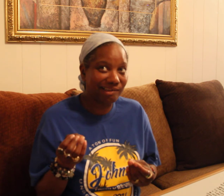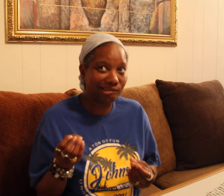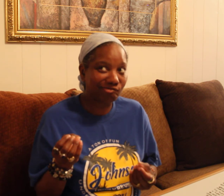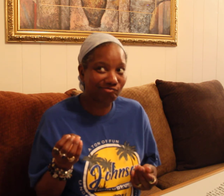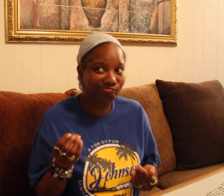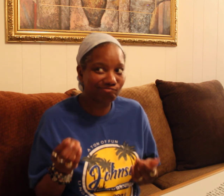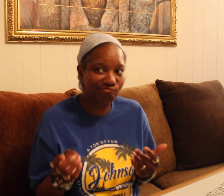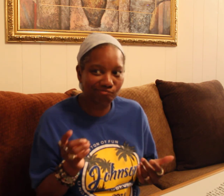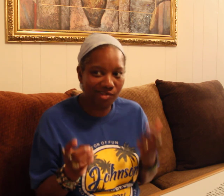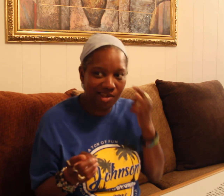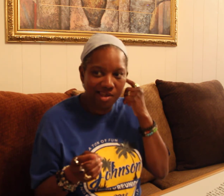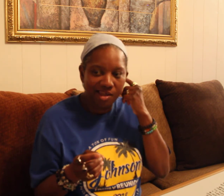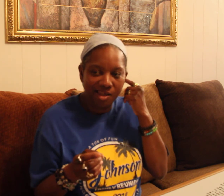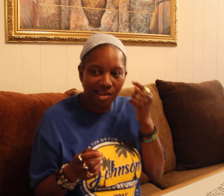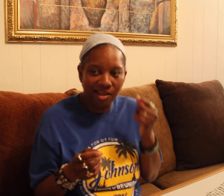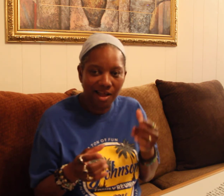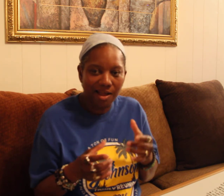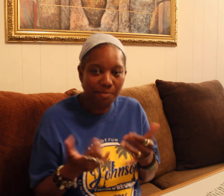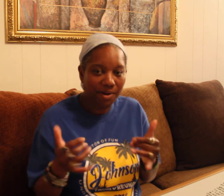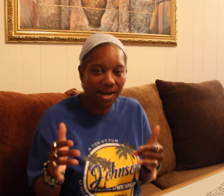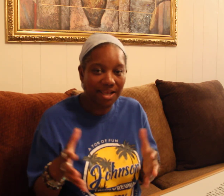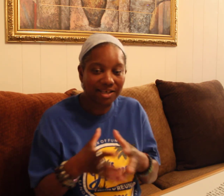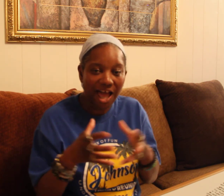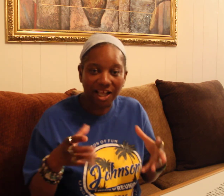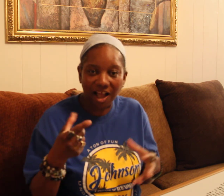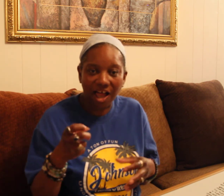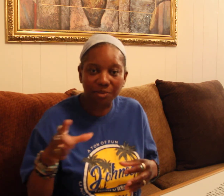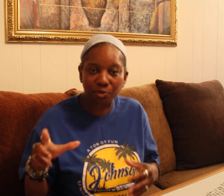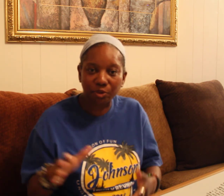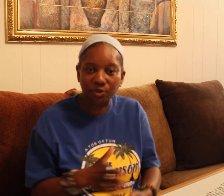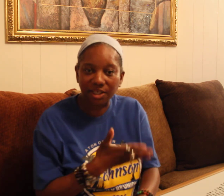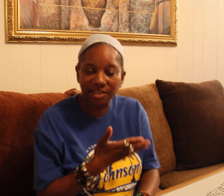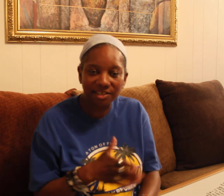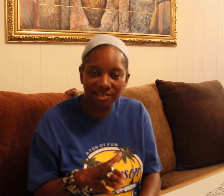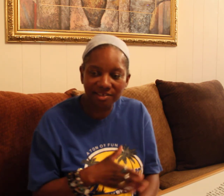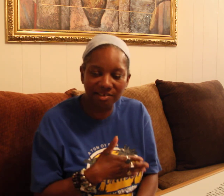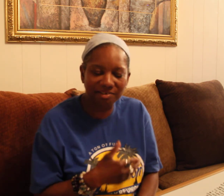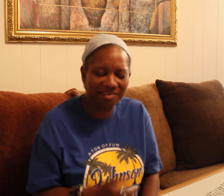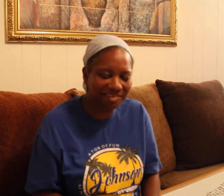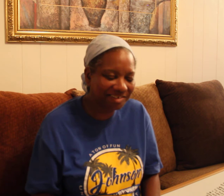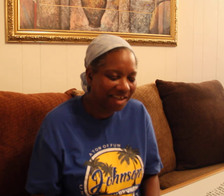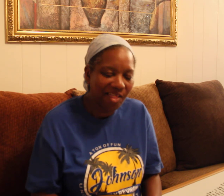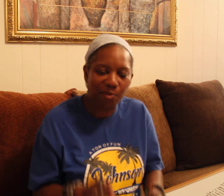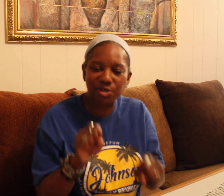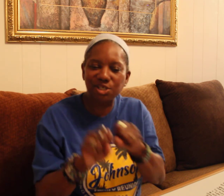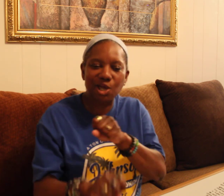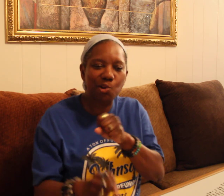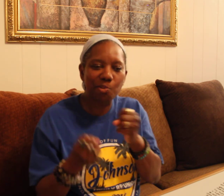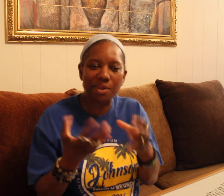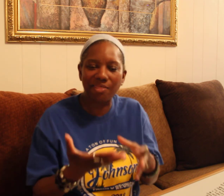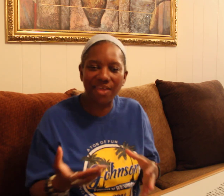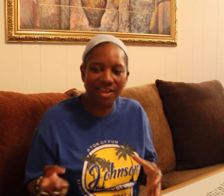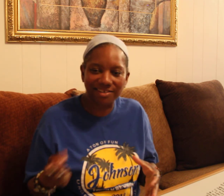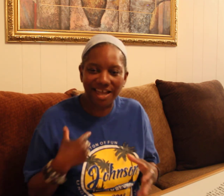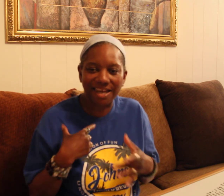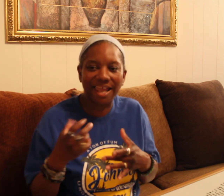And I played a lot of gospel music. There were so many things I